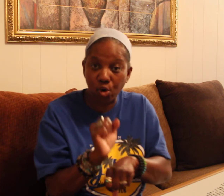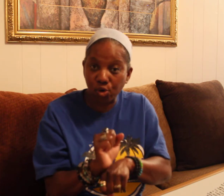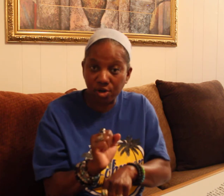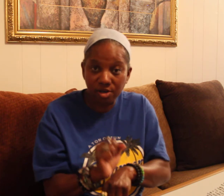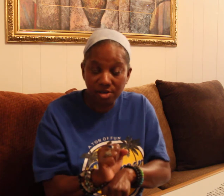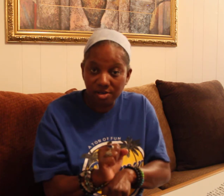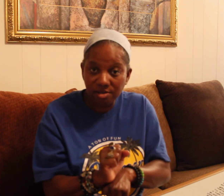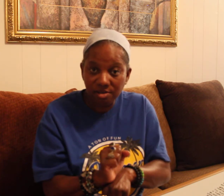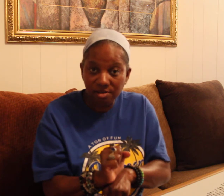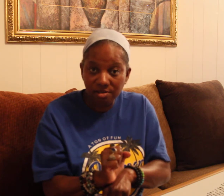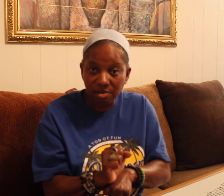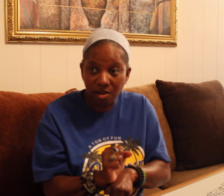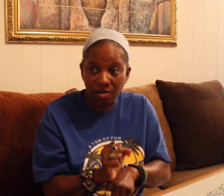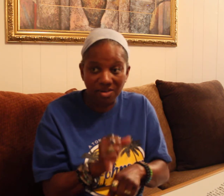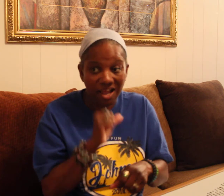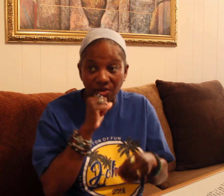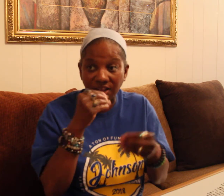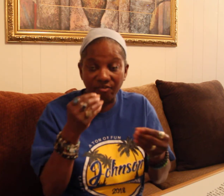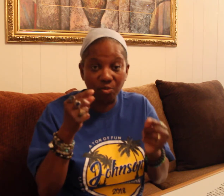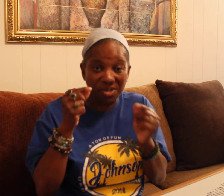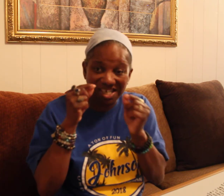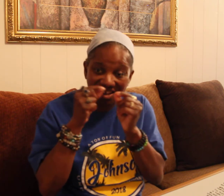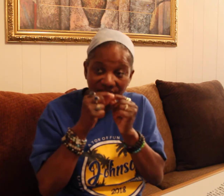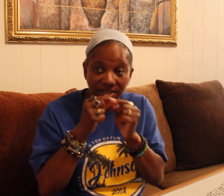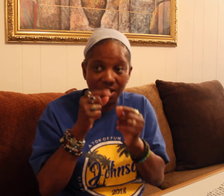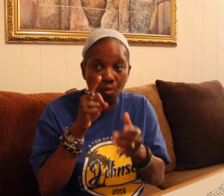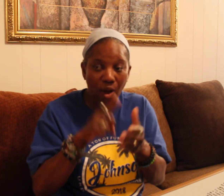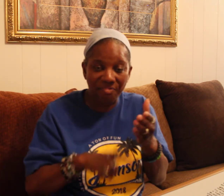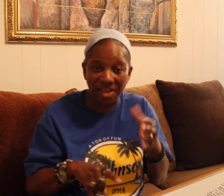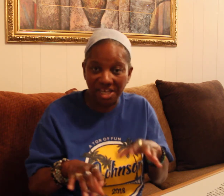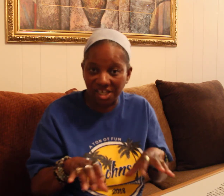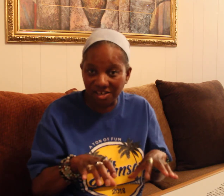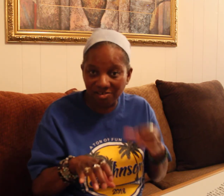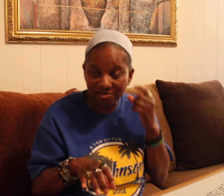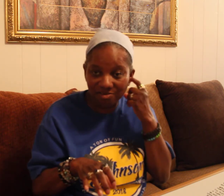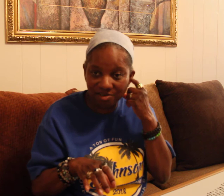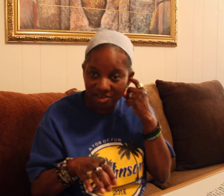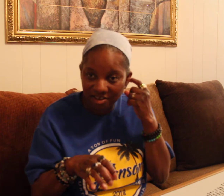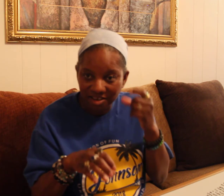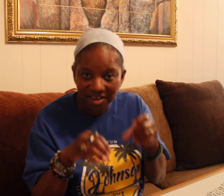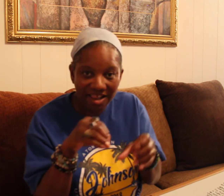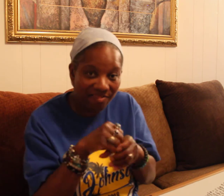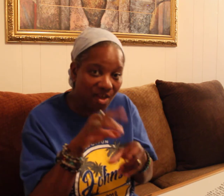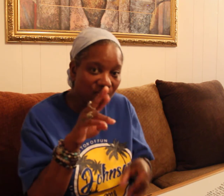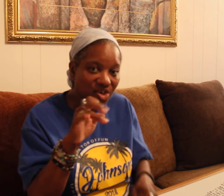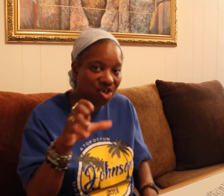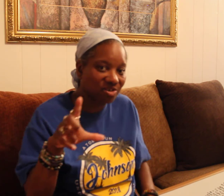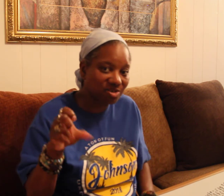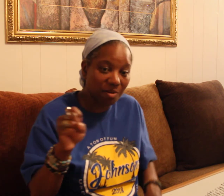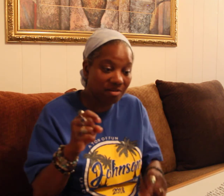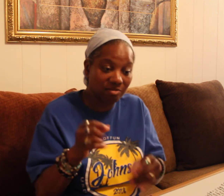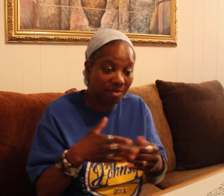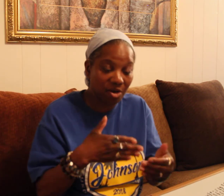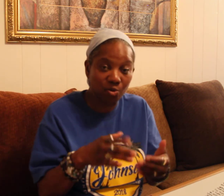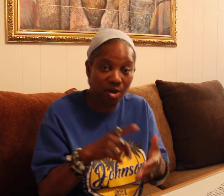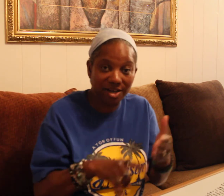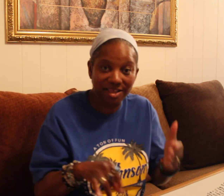work. And they're not going to give you specifically what they do in their rituals, no matter what it is,